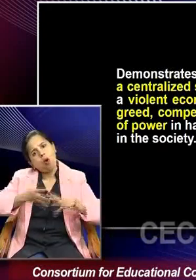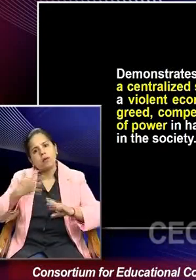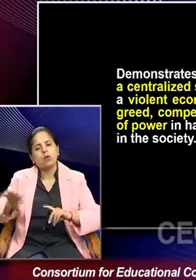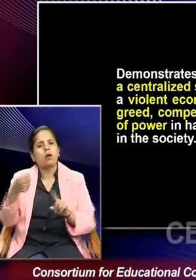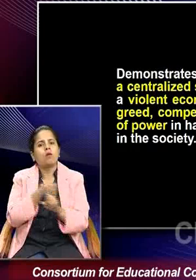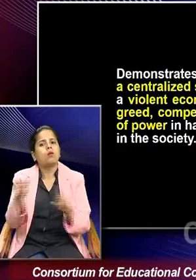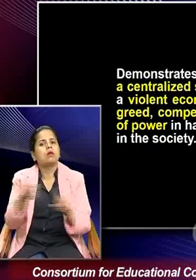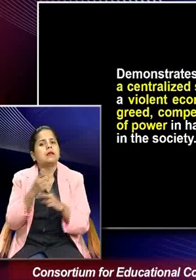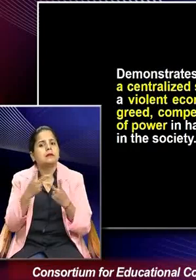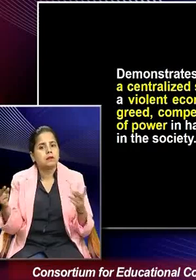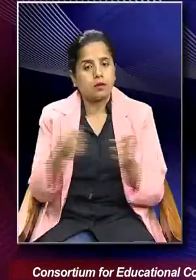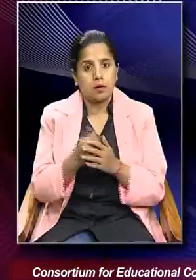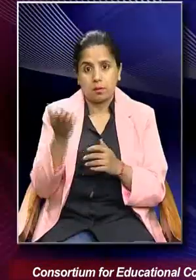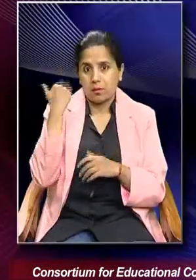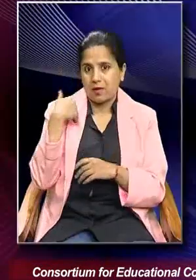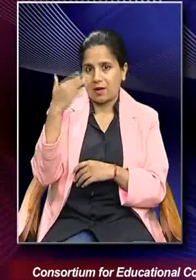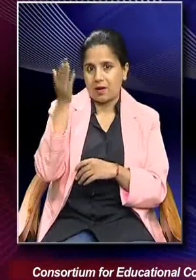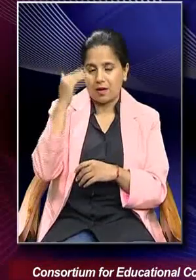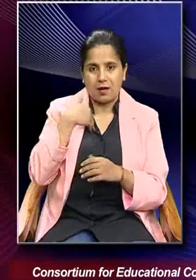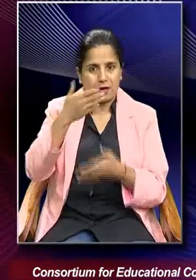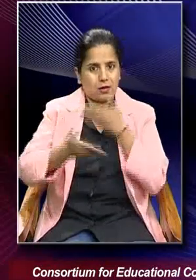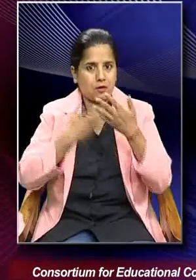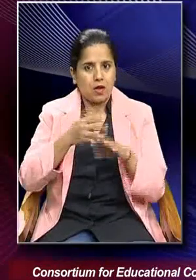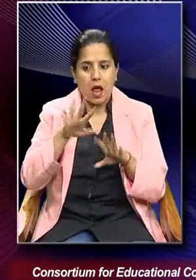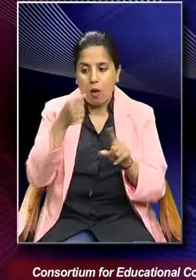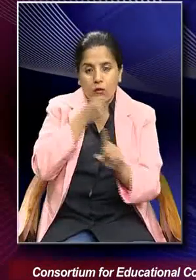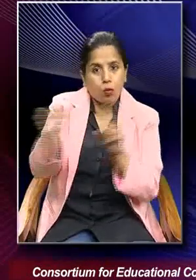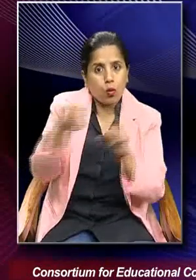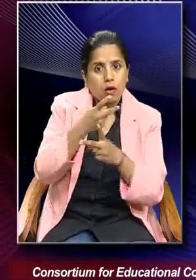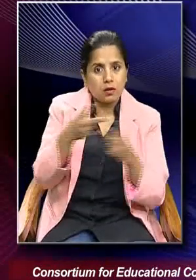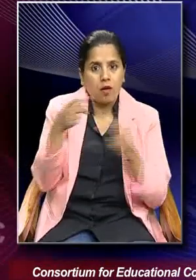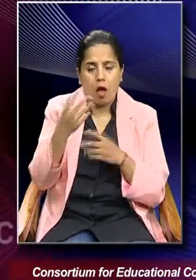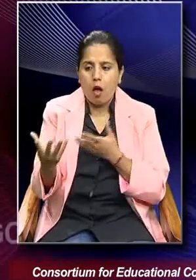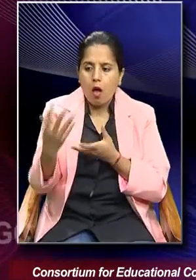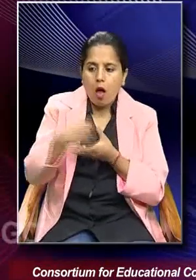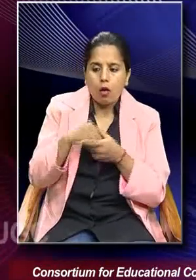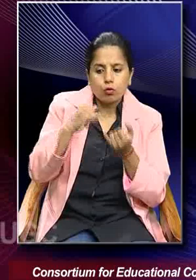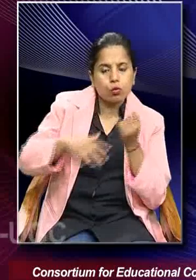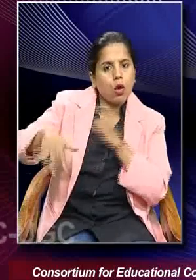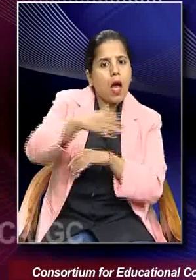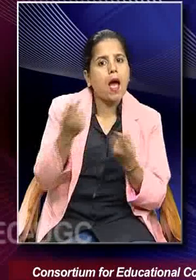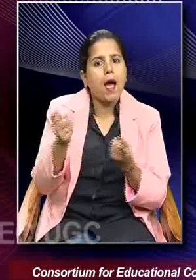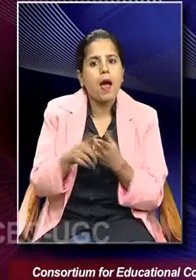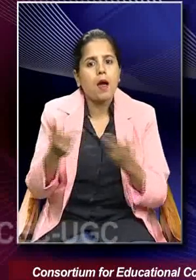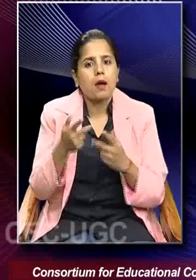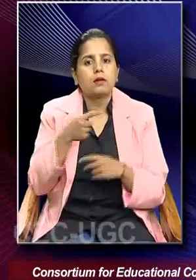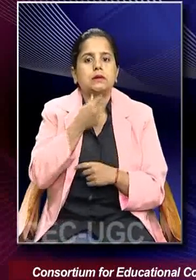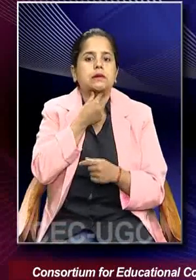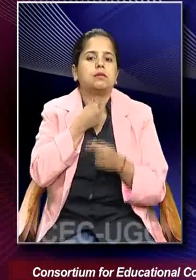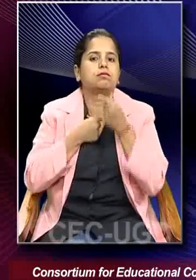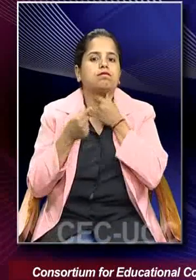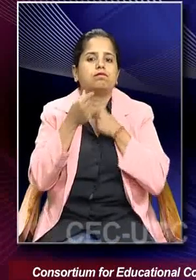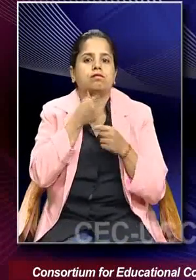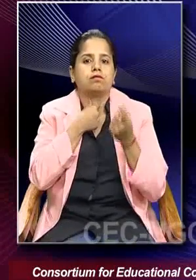the last lecture, we just saw that how violence inculcates in the society. It comes through greed, it comes